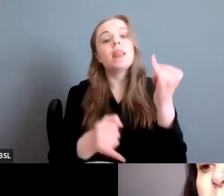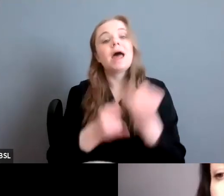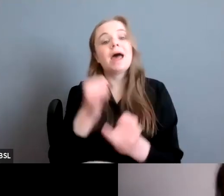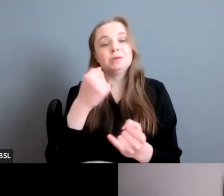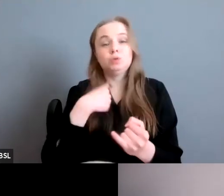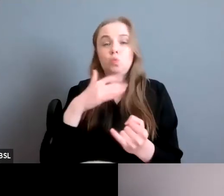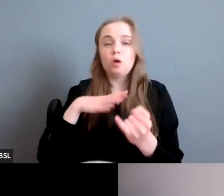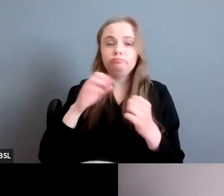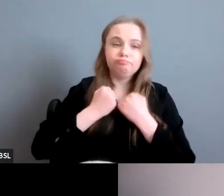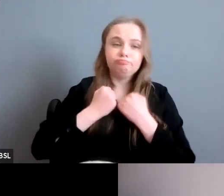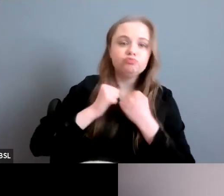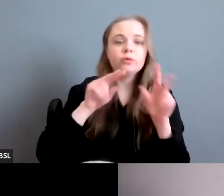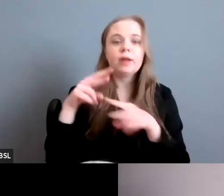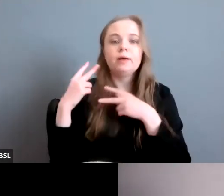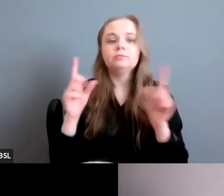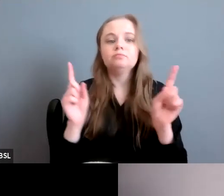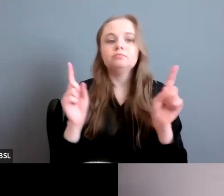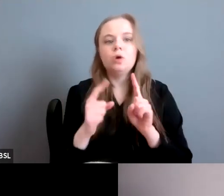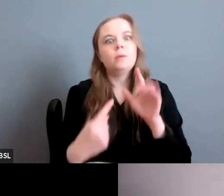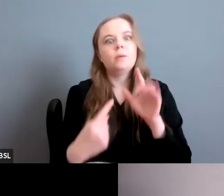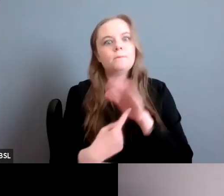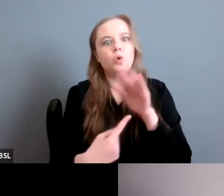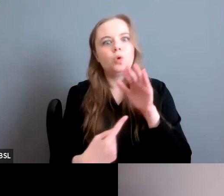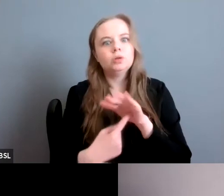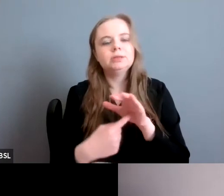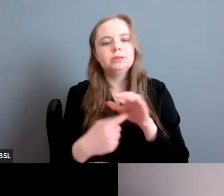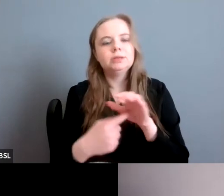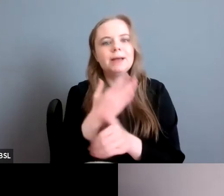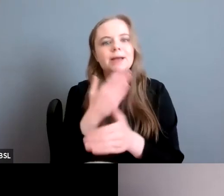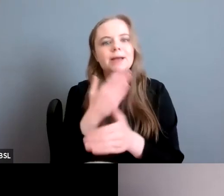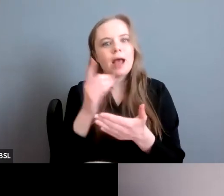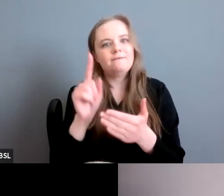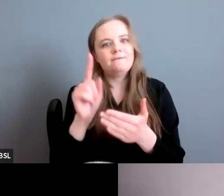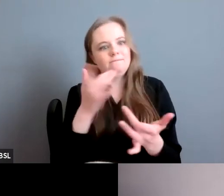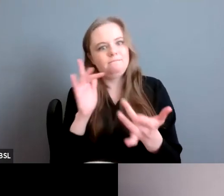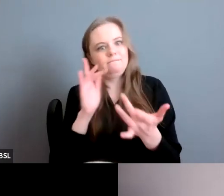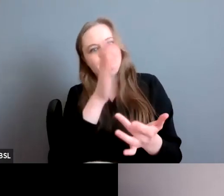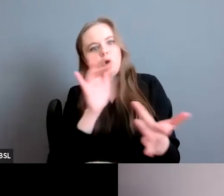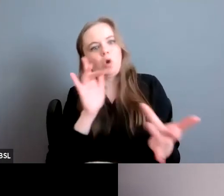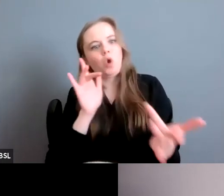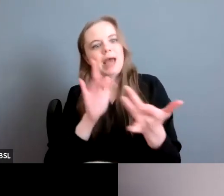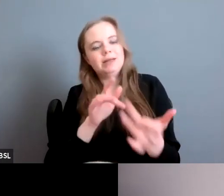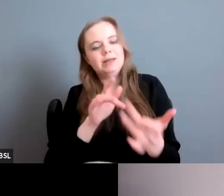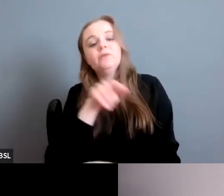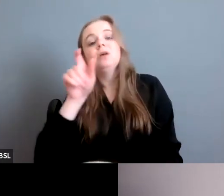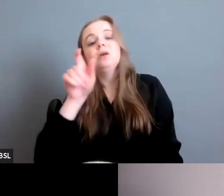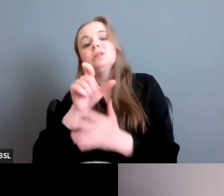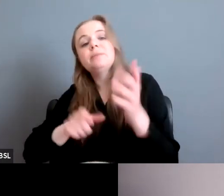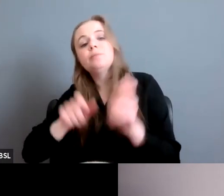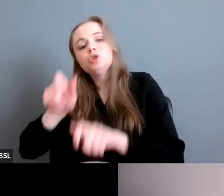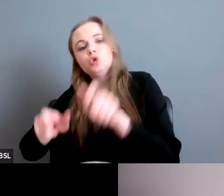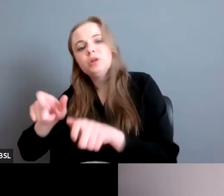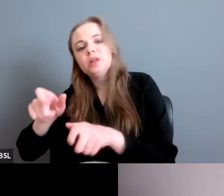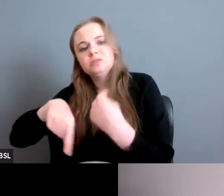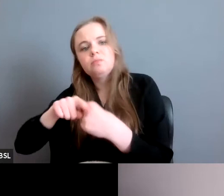on was it's important to allow for a single point of contact to ensure that disabled students and others who may need to follow